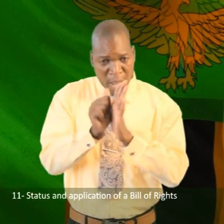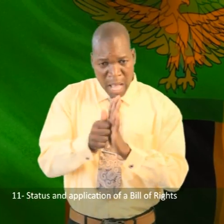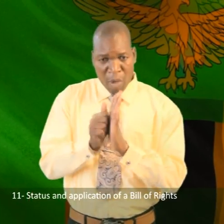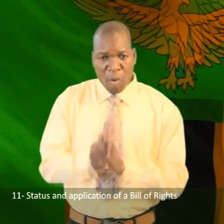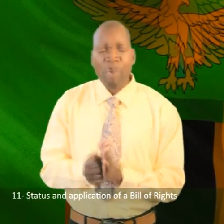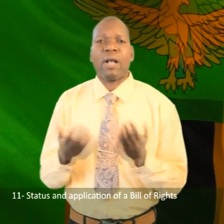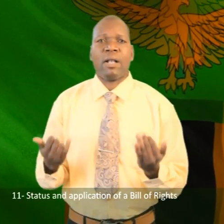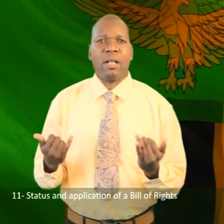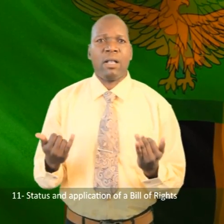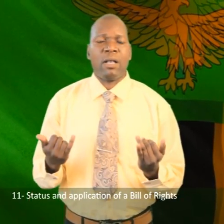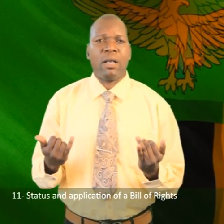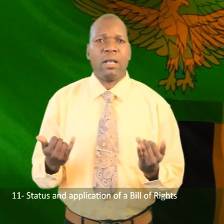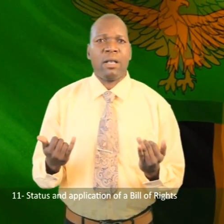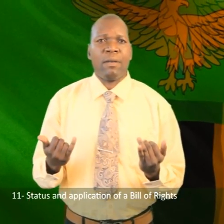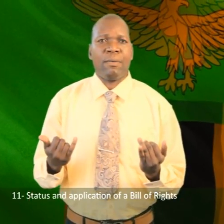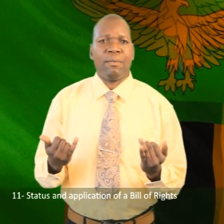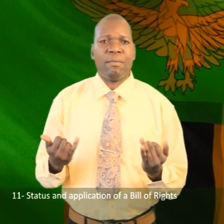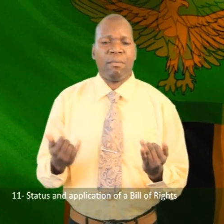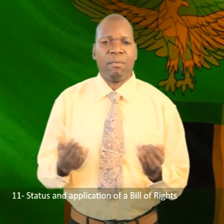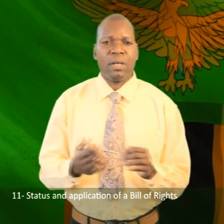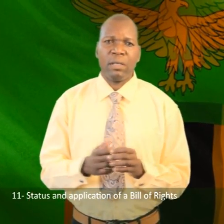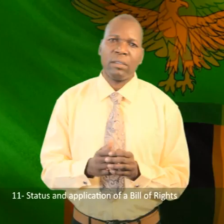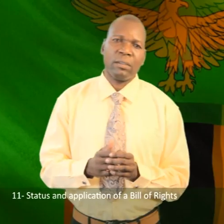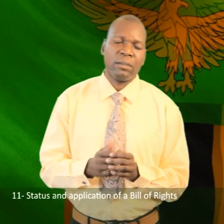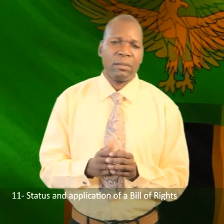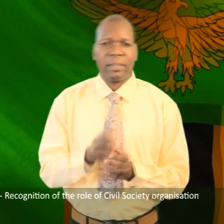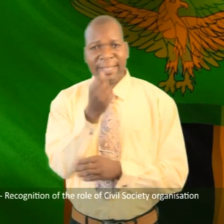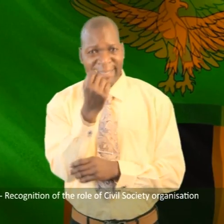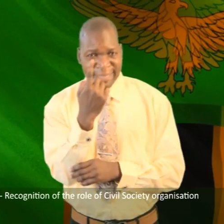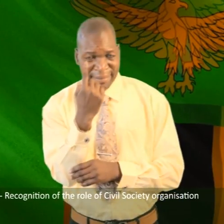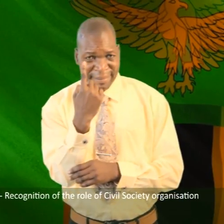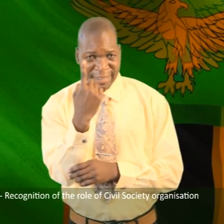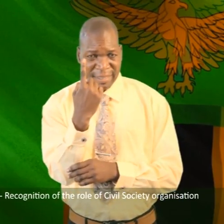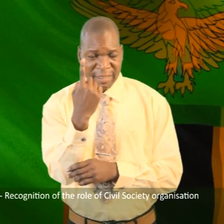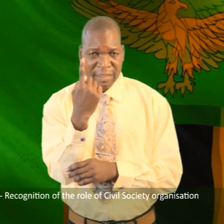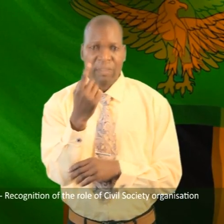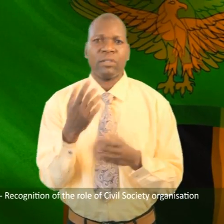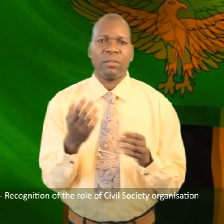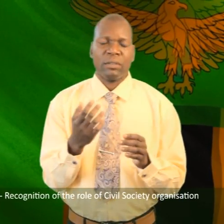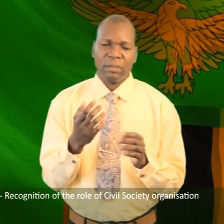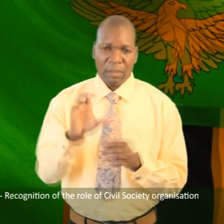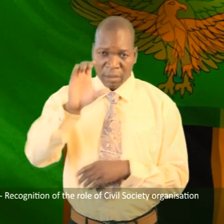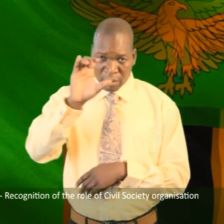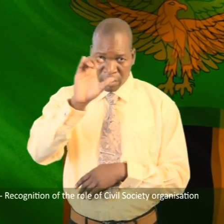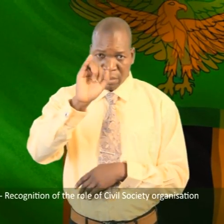and application of a Bill of Rights. 12. Recognition of the role of civil